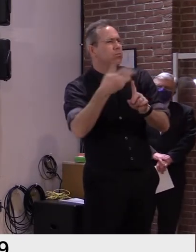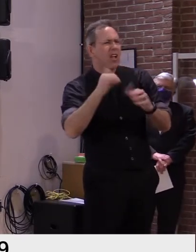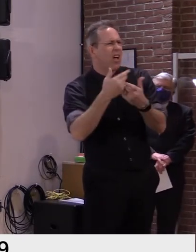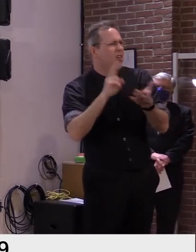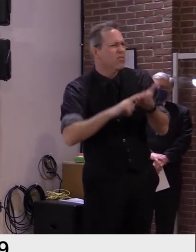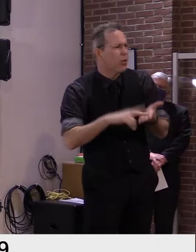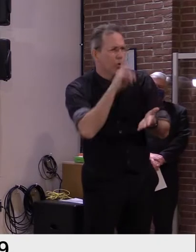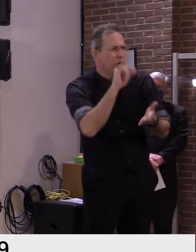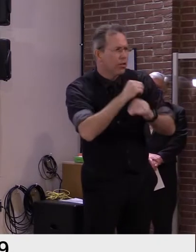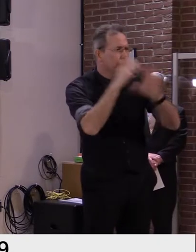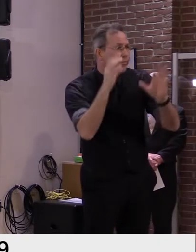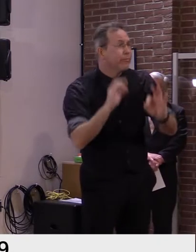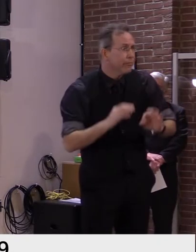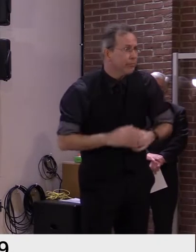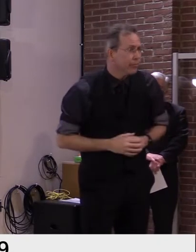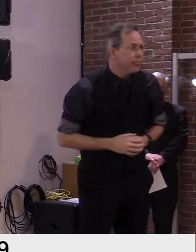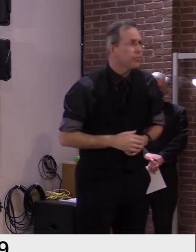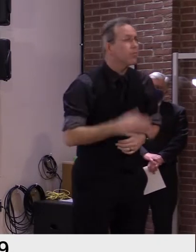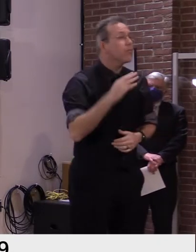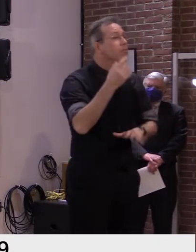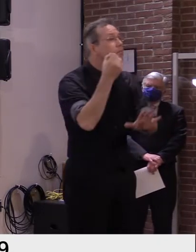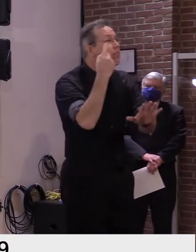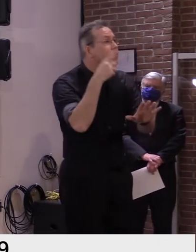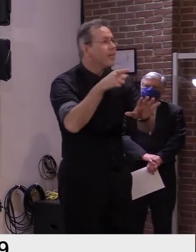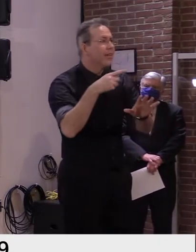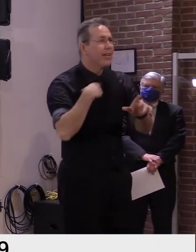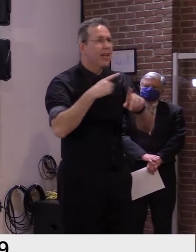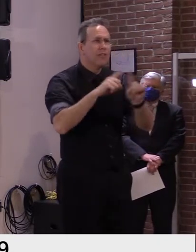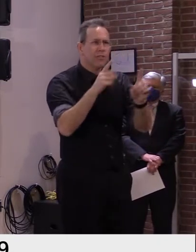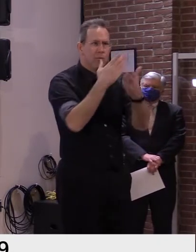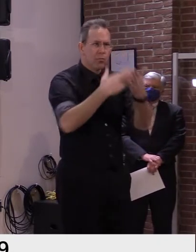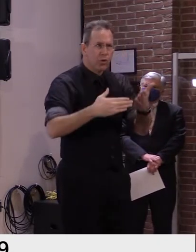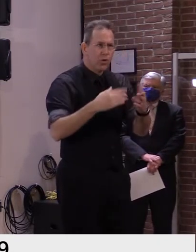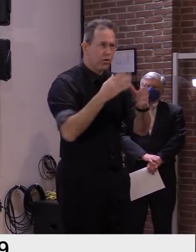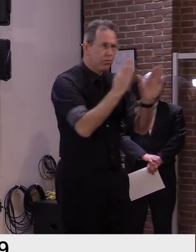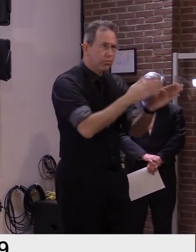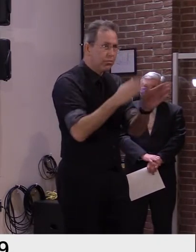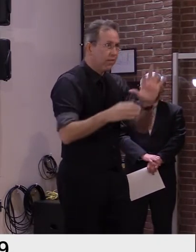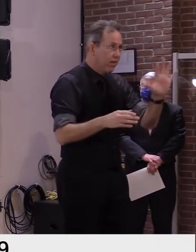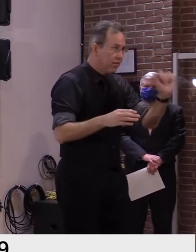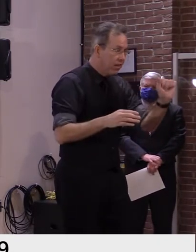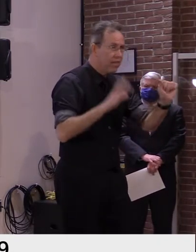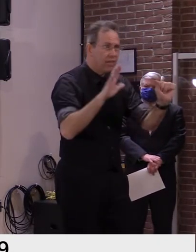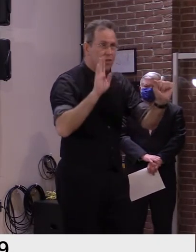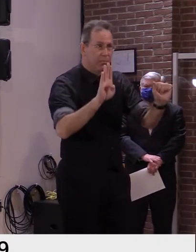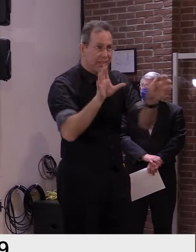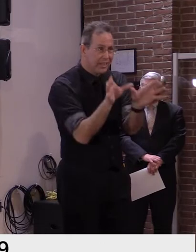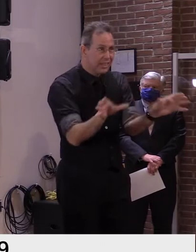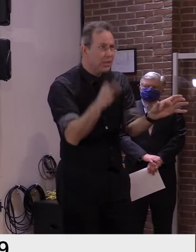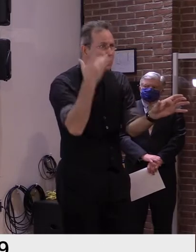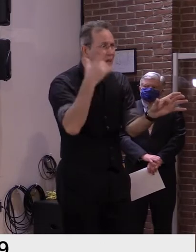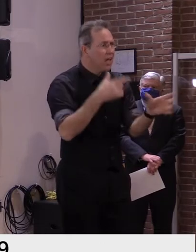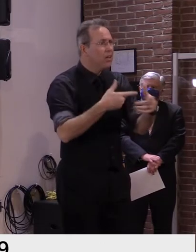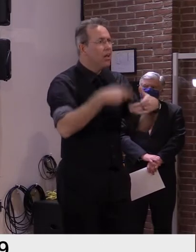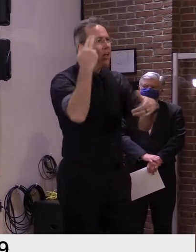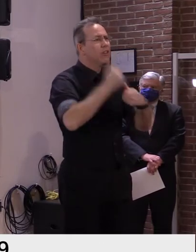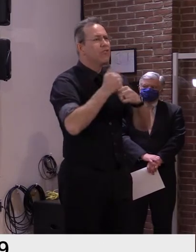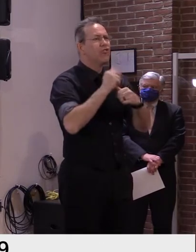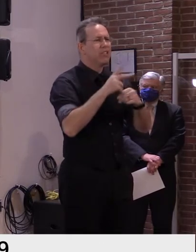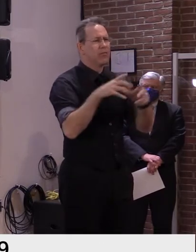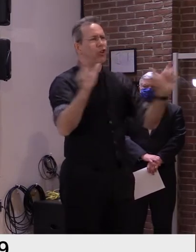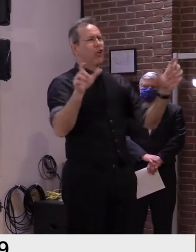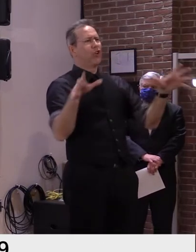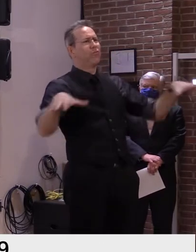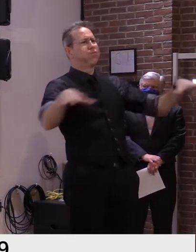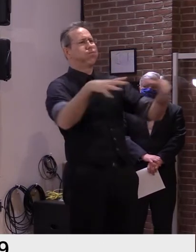phases because even amongst high-risk conditions, age is still a big factor. So, I